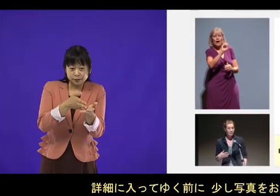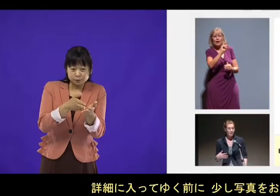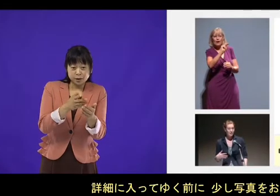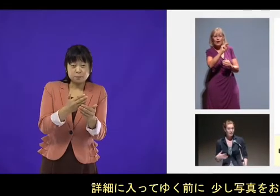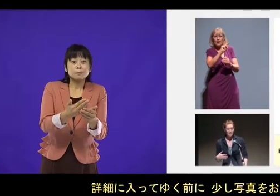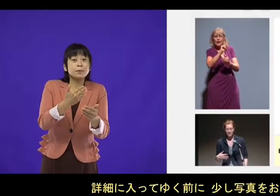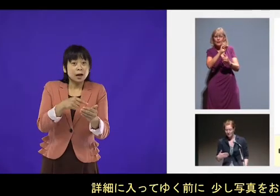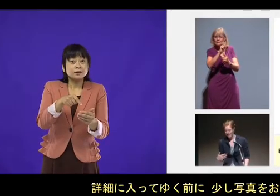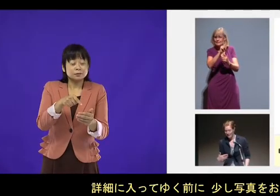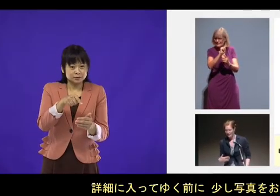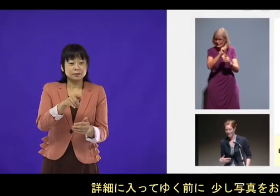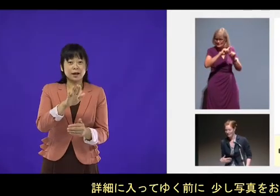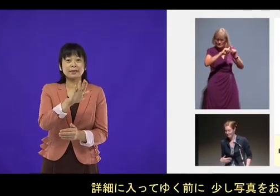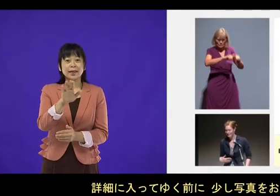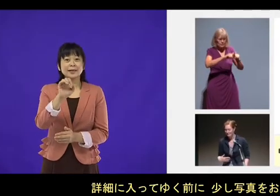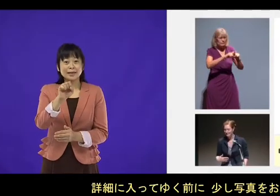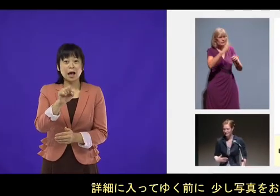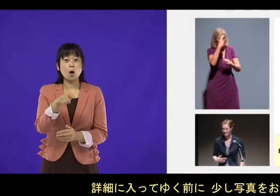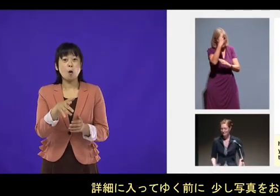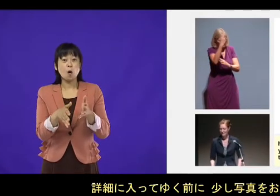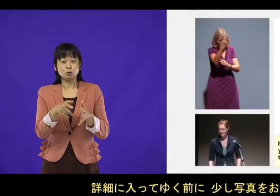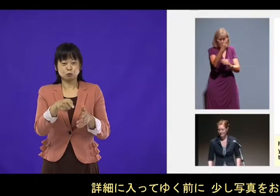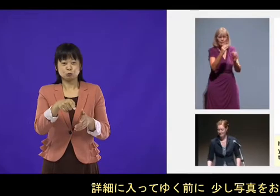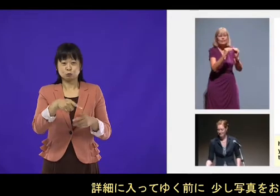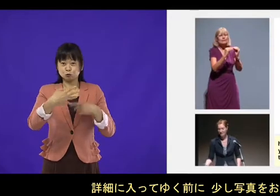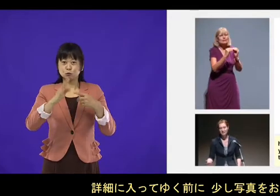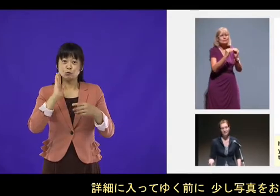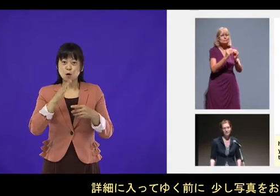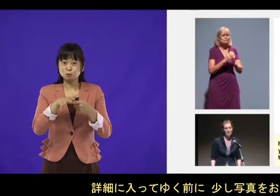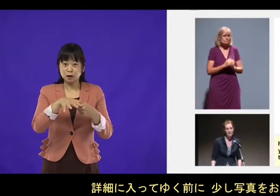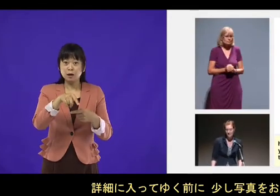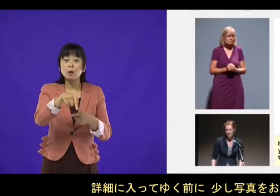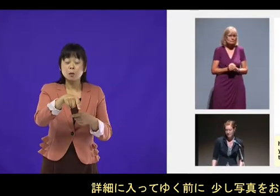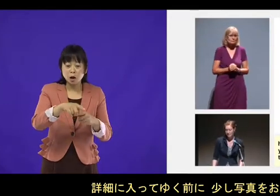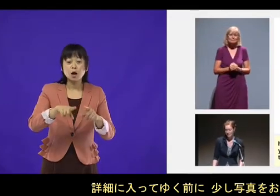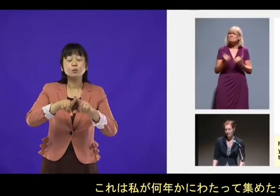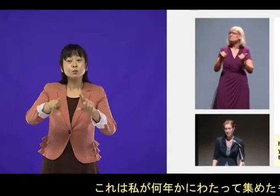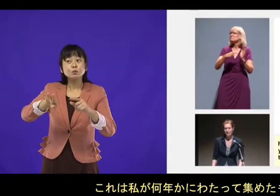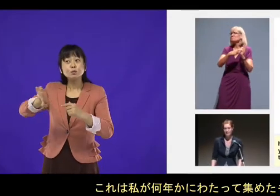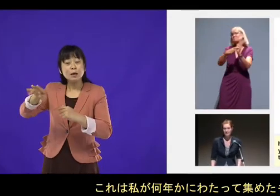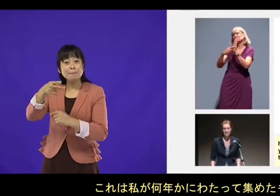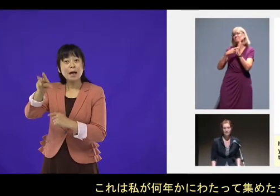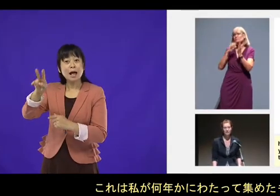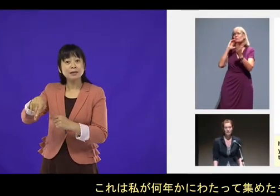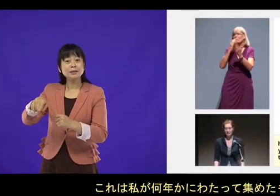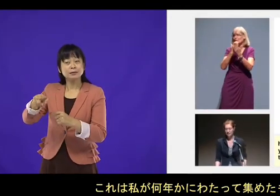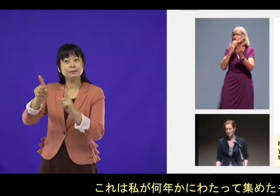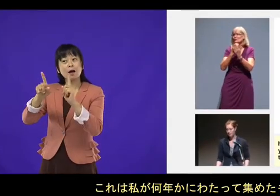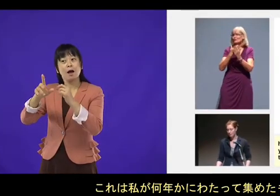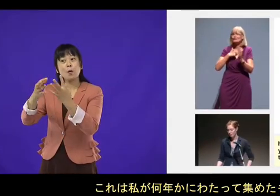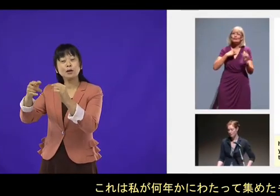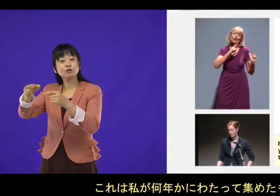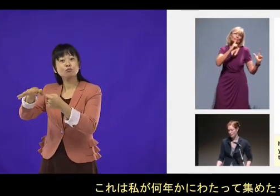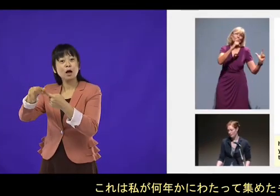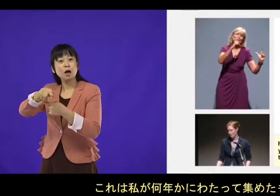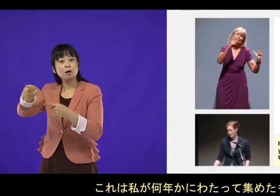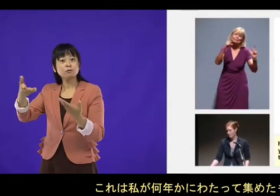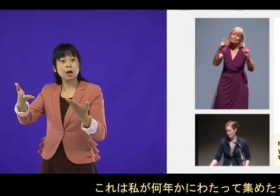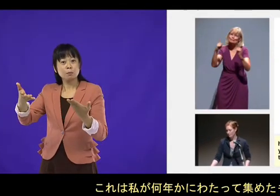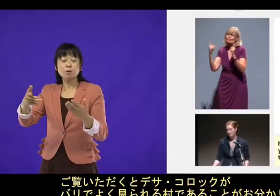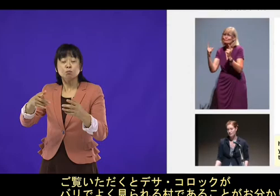So before I go into any details, these are just a few pictures that I've collected over the years to show you